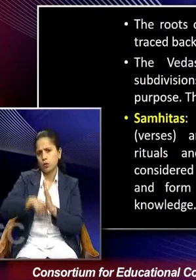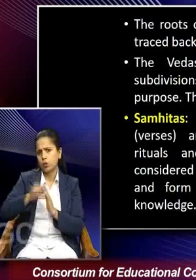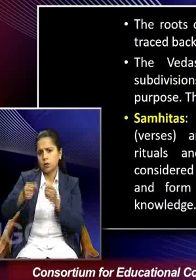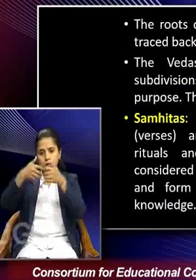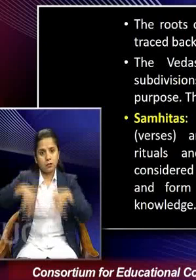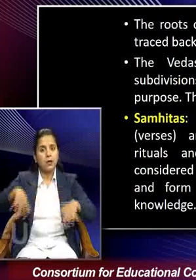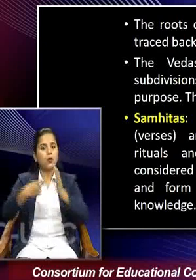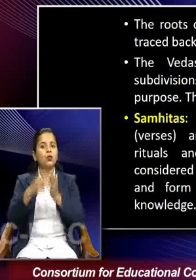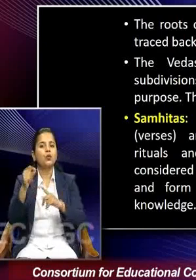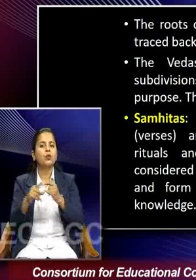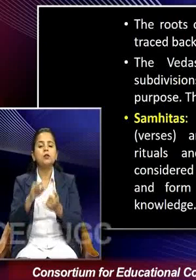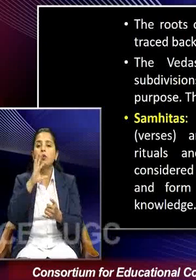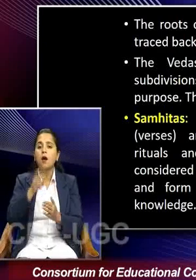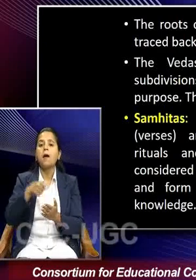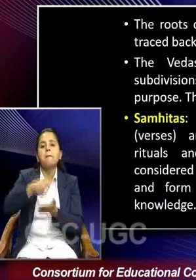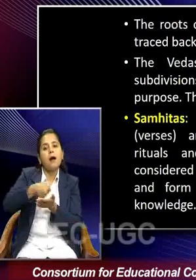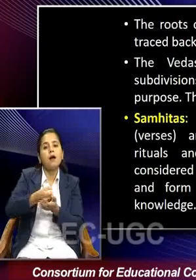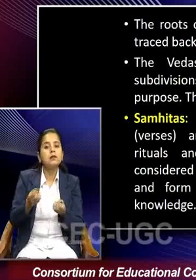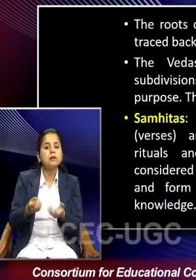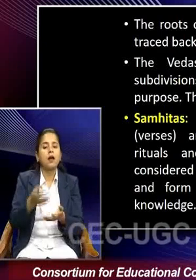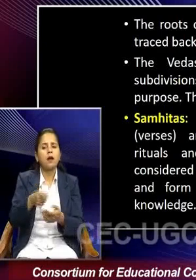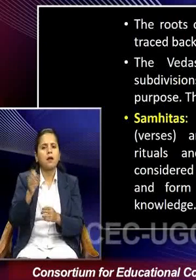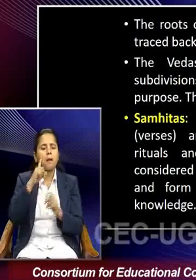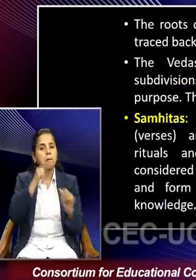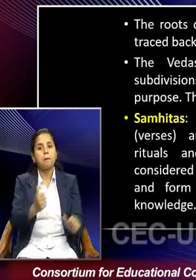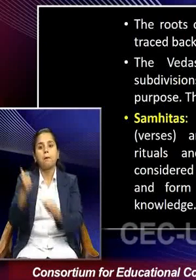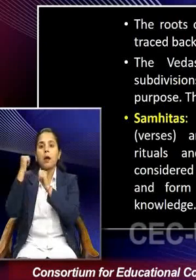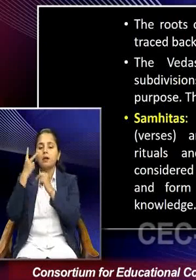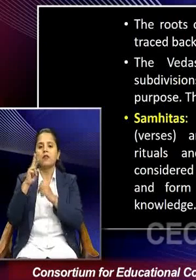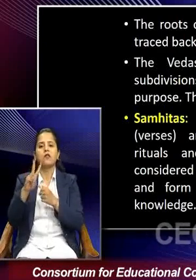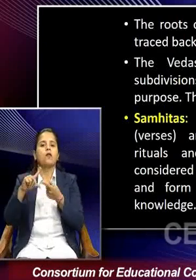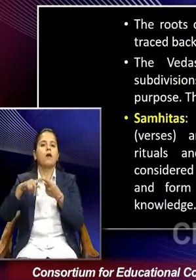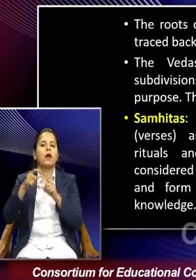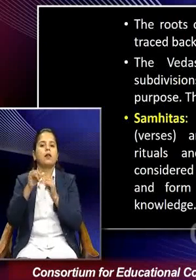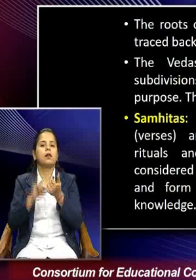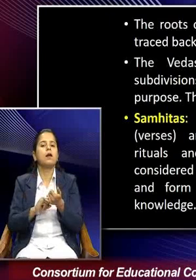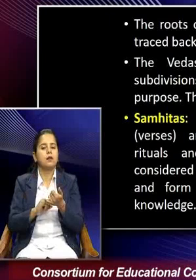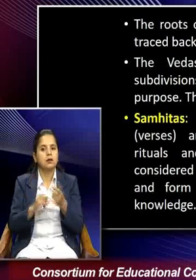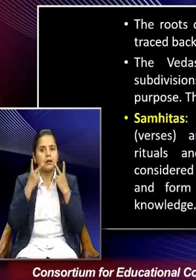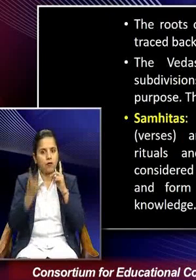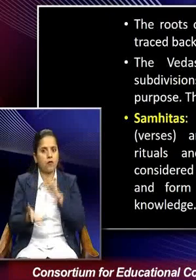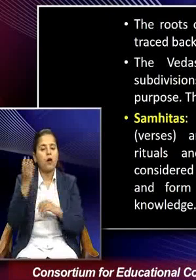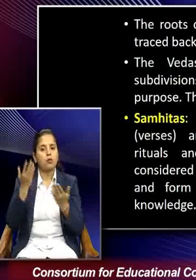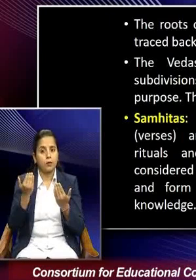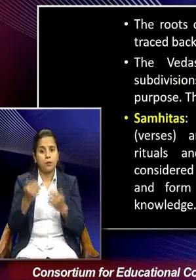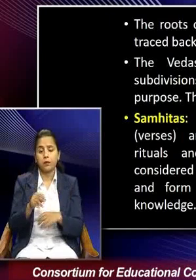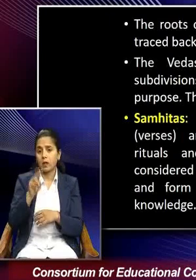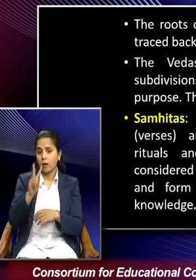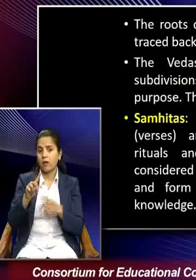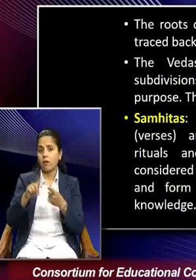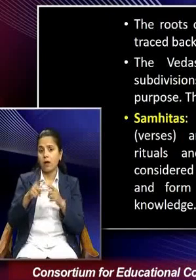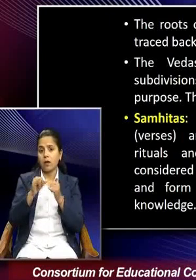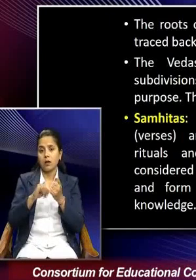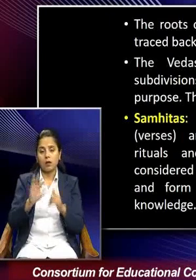Indian philosophy can be traced back to Vedas. And Vedas are